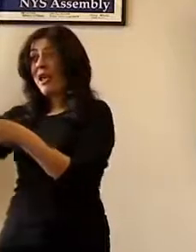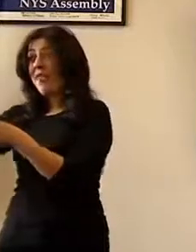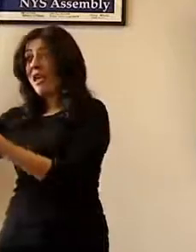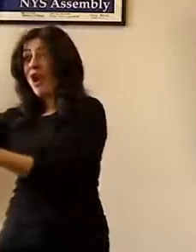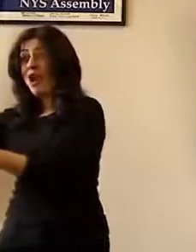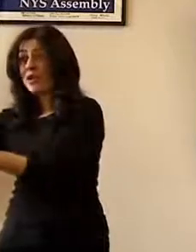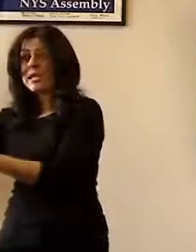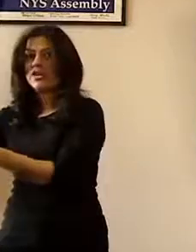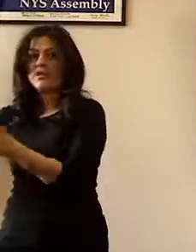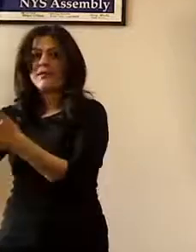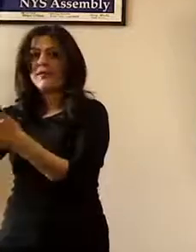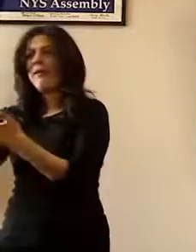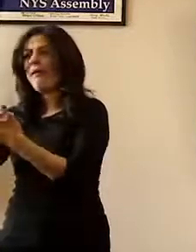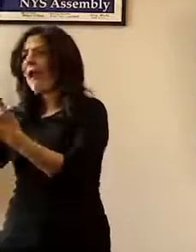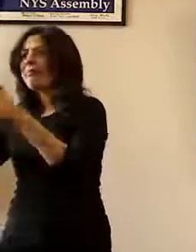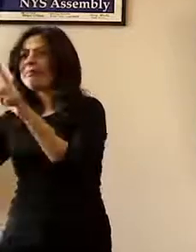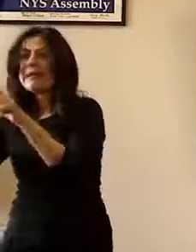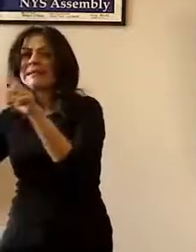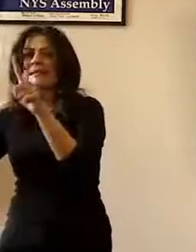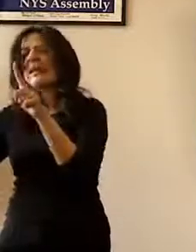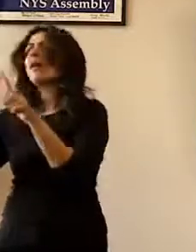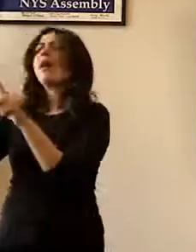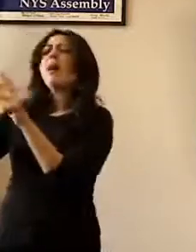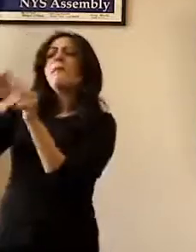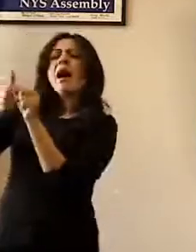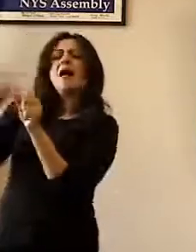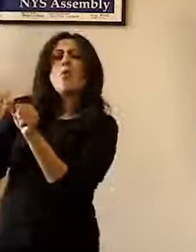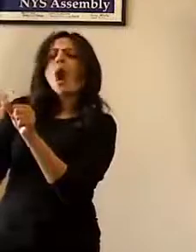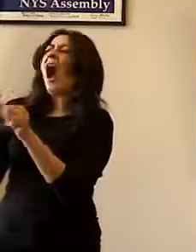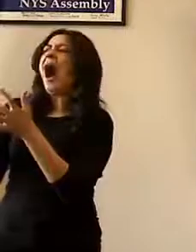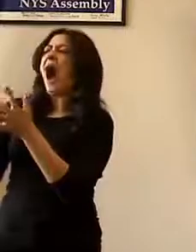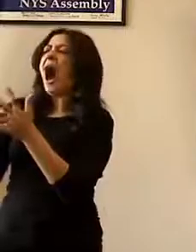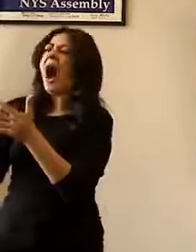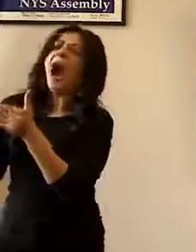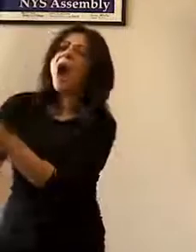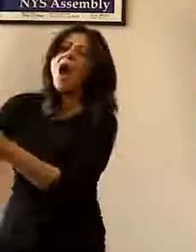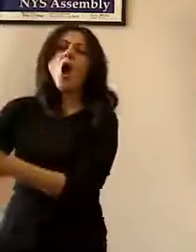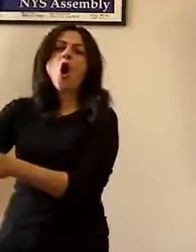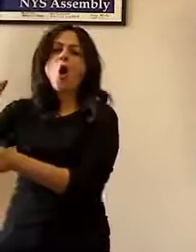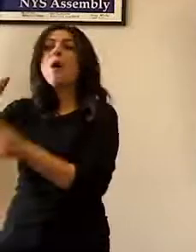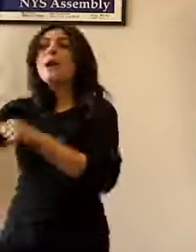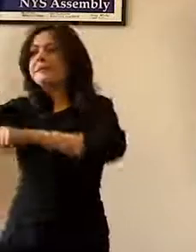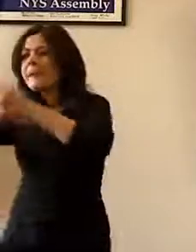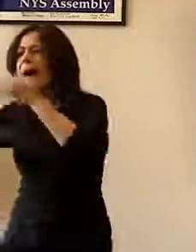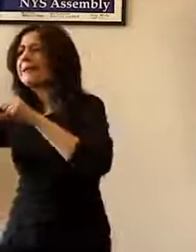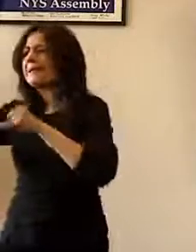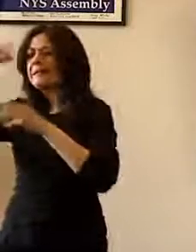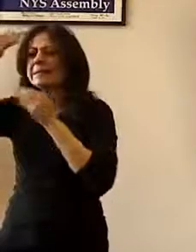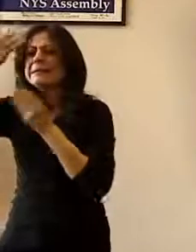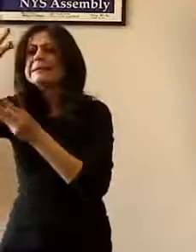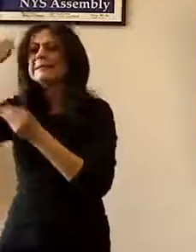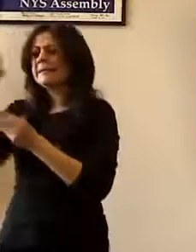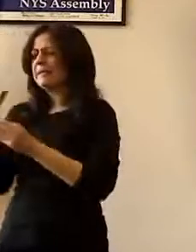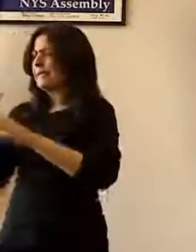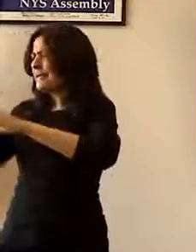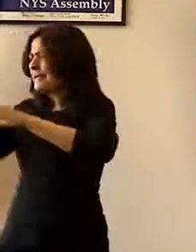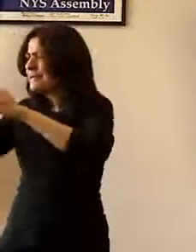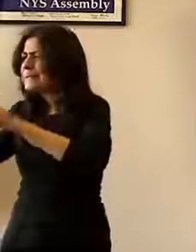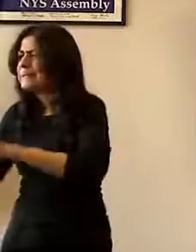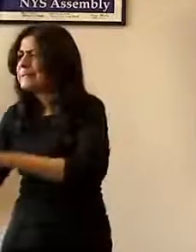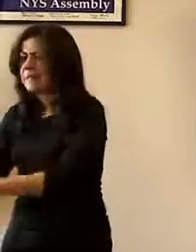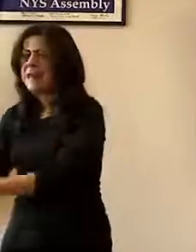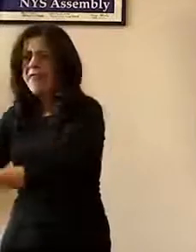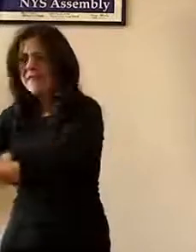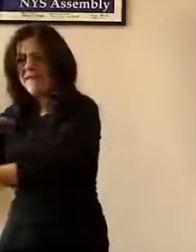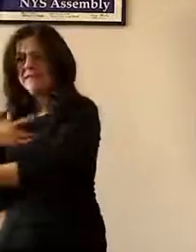these products will be guided by data and science, and people should have a level of comfort and